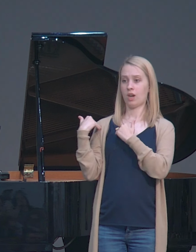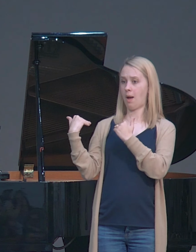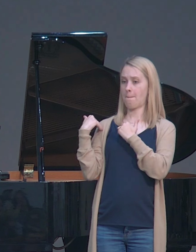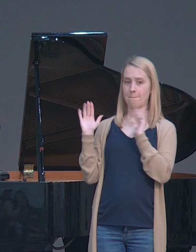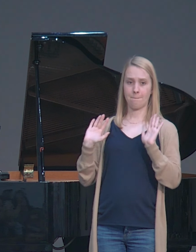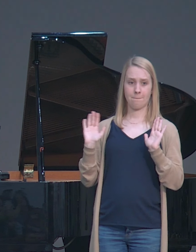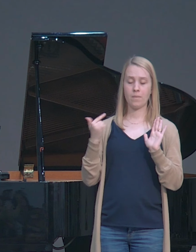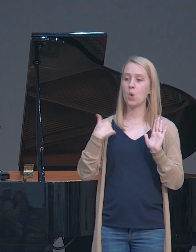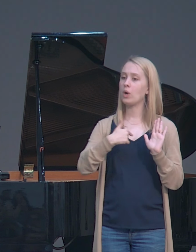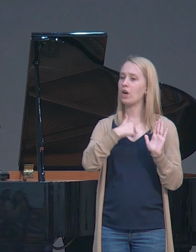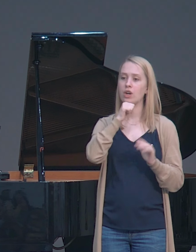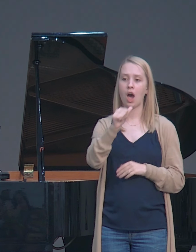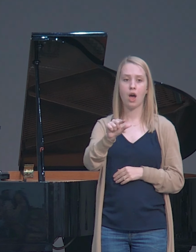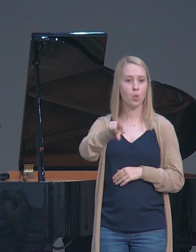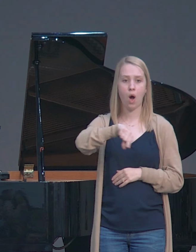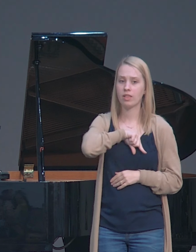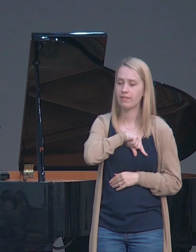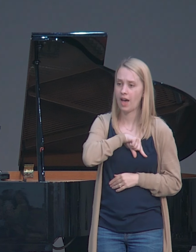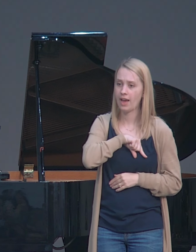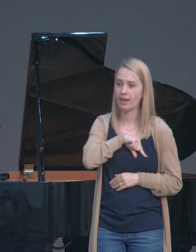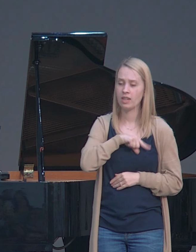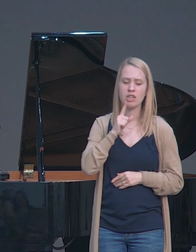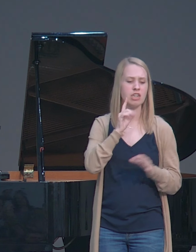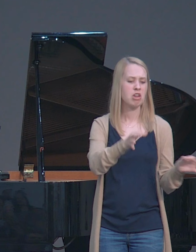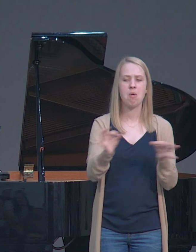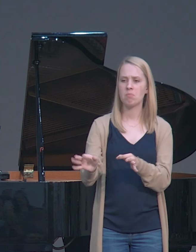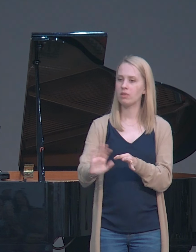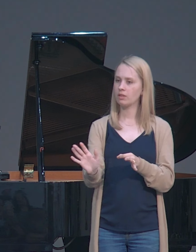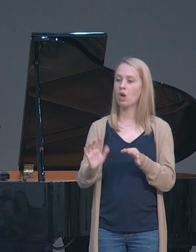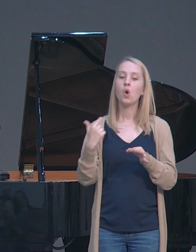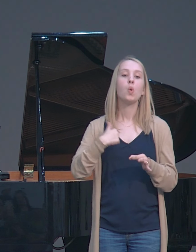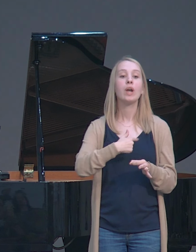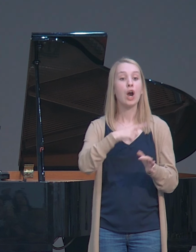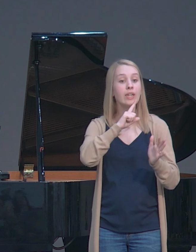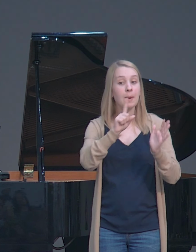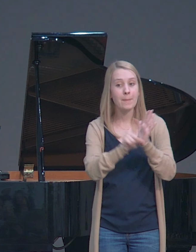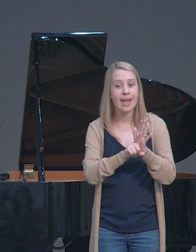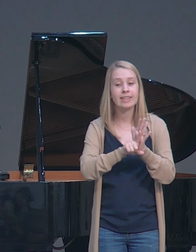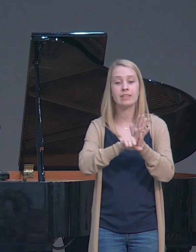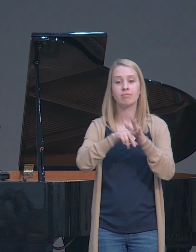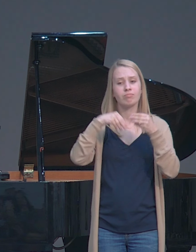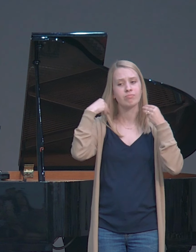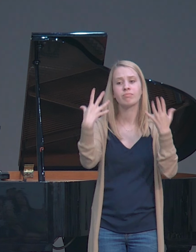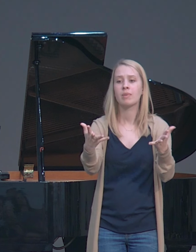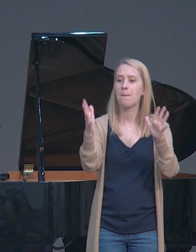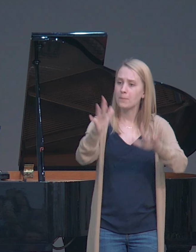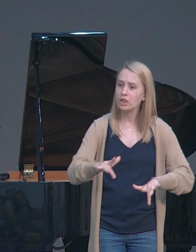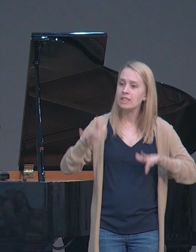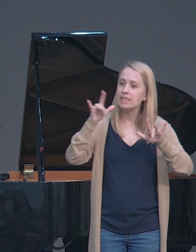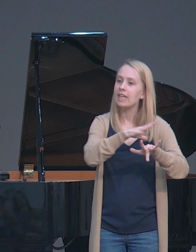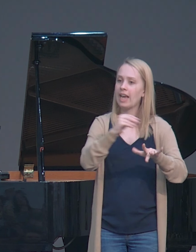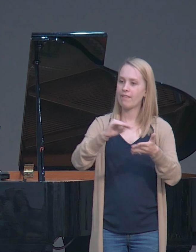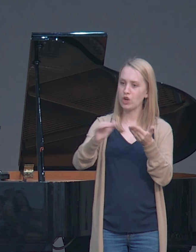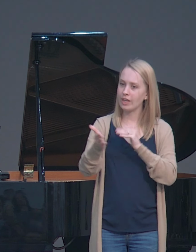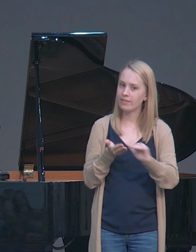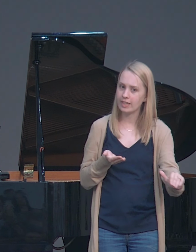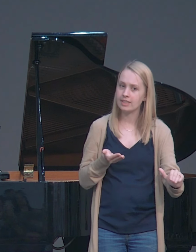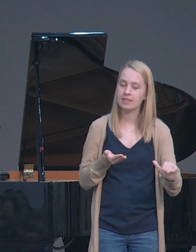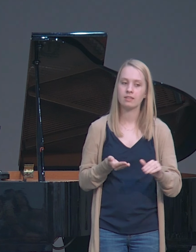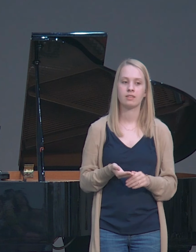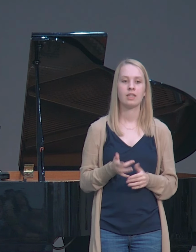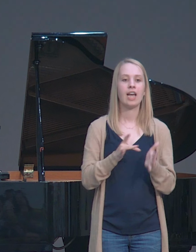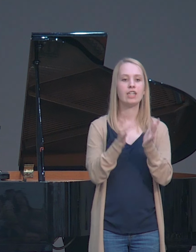We're not qualified to condemn. We're called to mercy and forgiveness. There are two things that Jesus